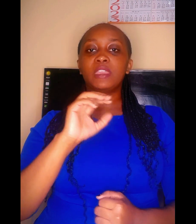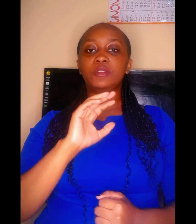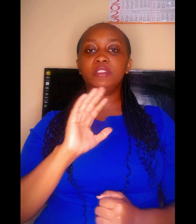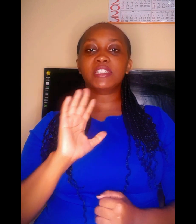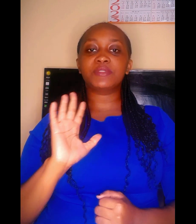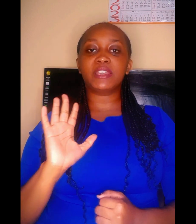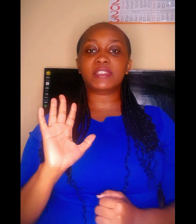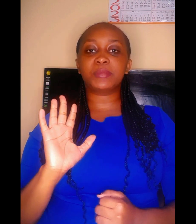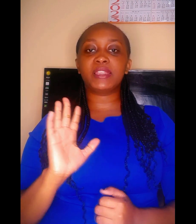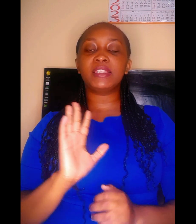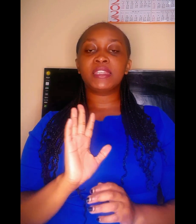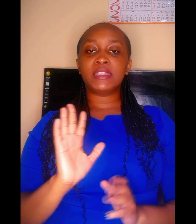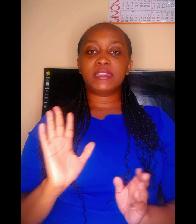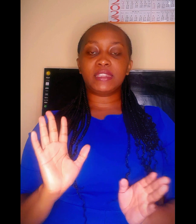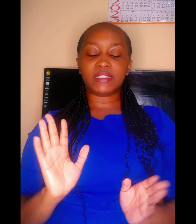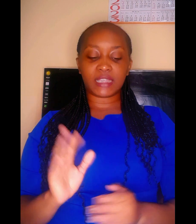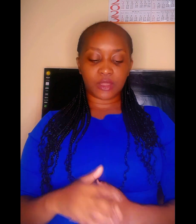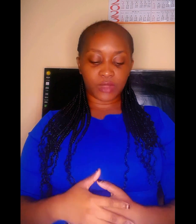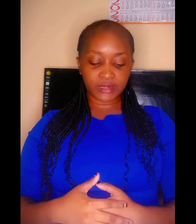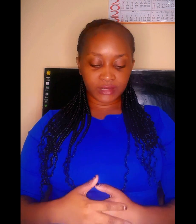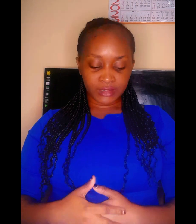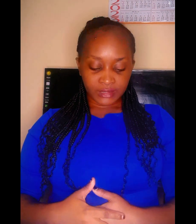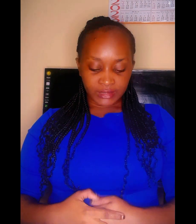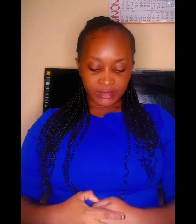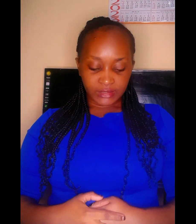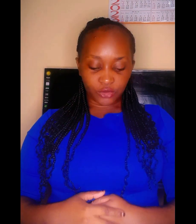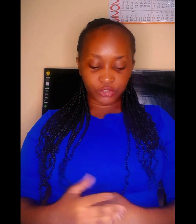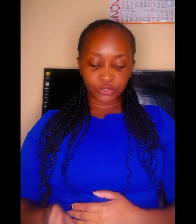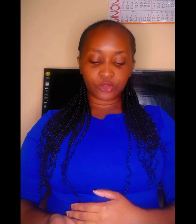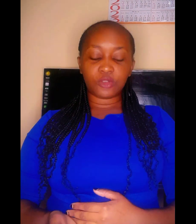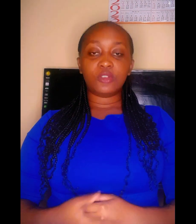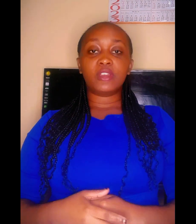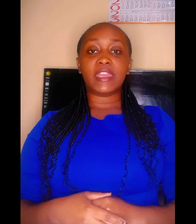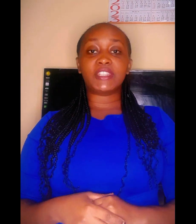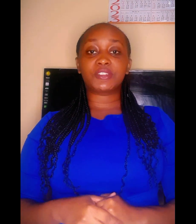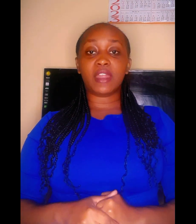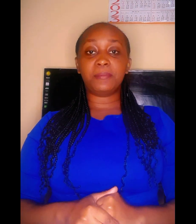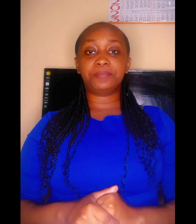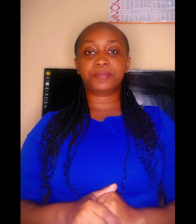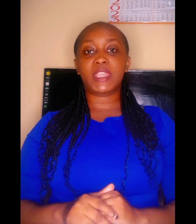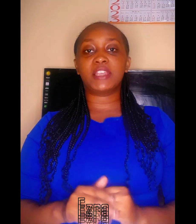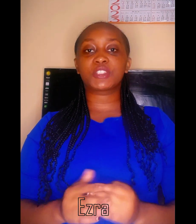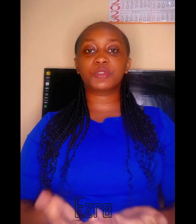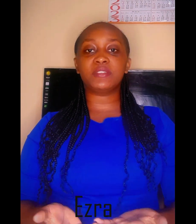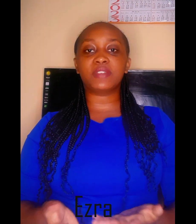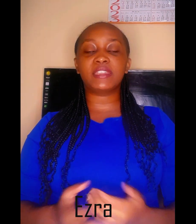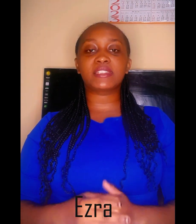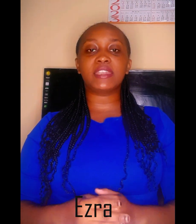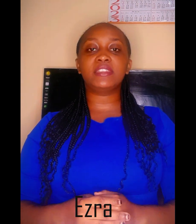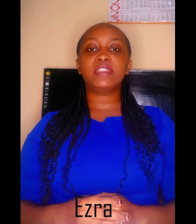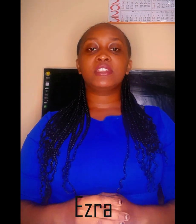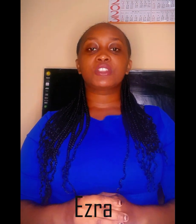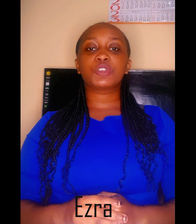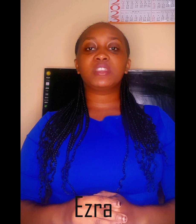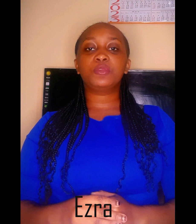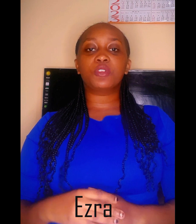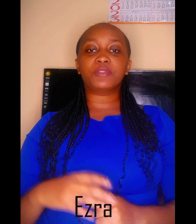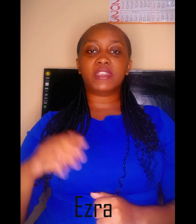You'll just fingerspell the entire word. Also, Ezra has no defined sign. So the book of